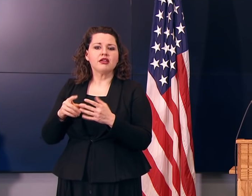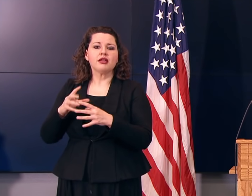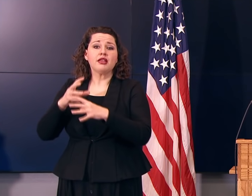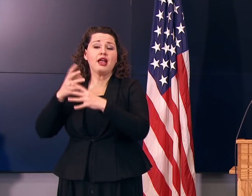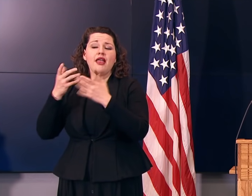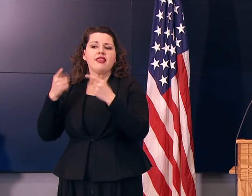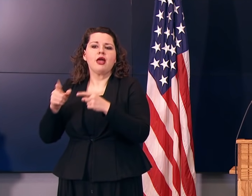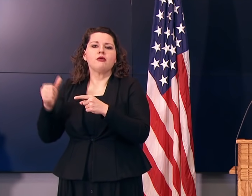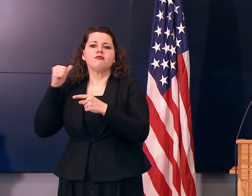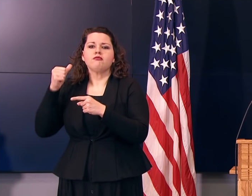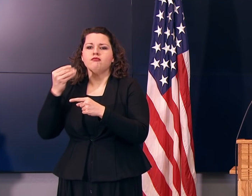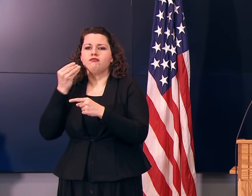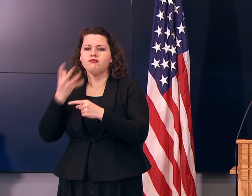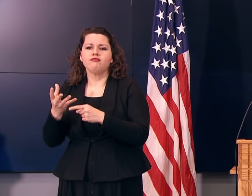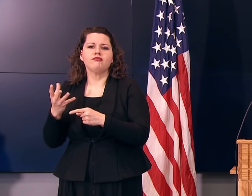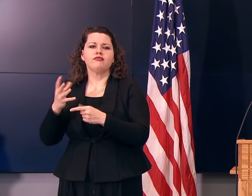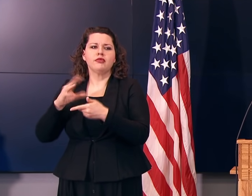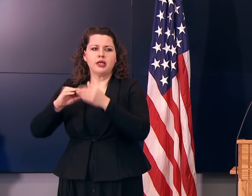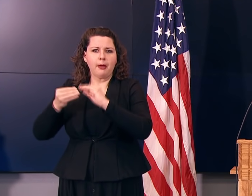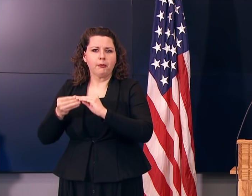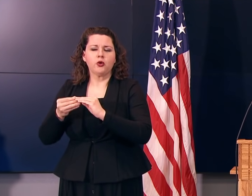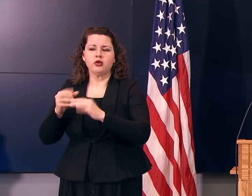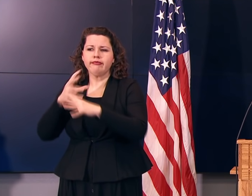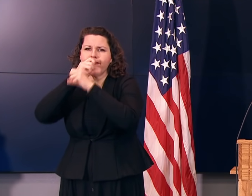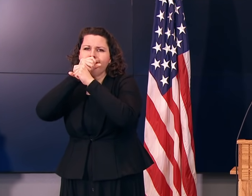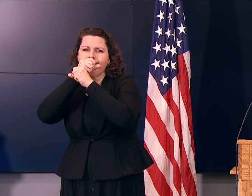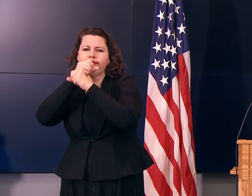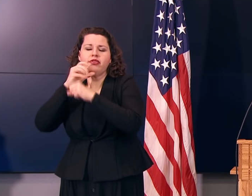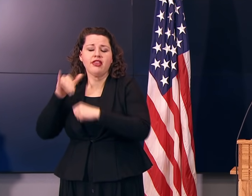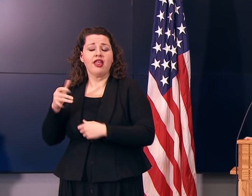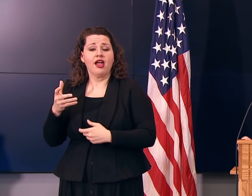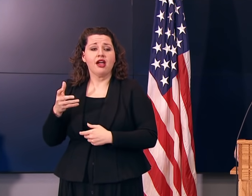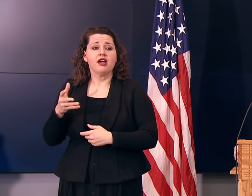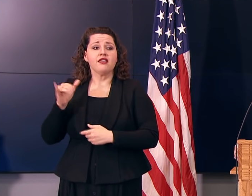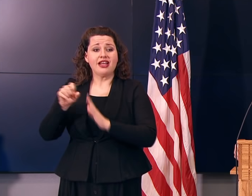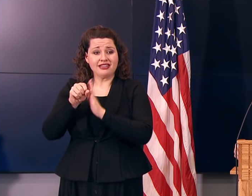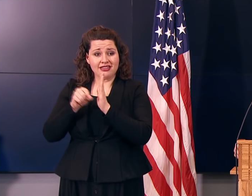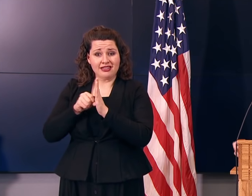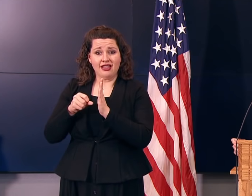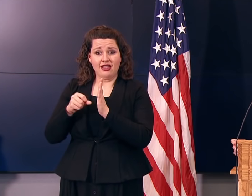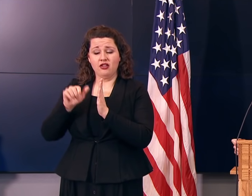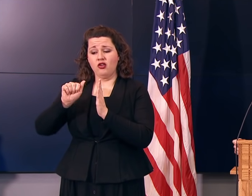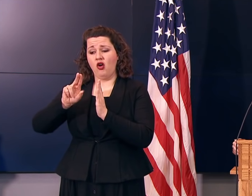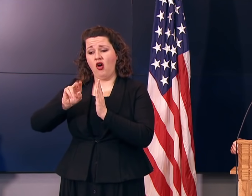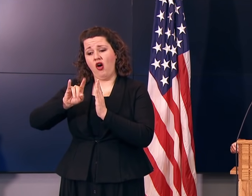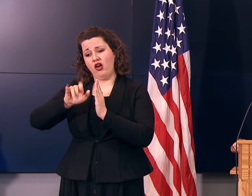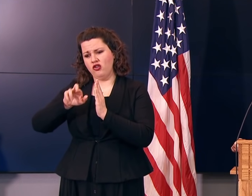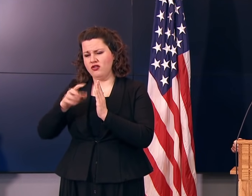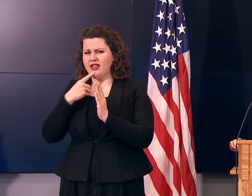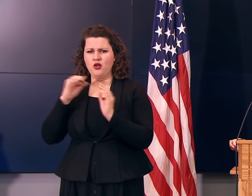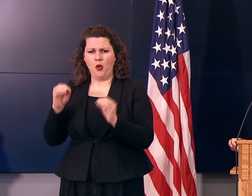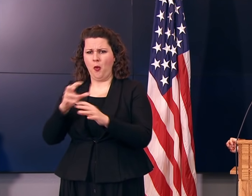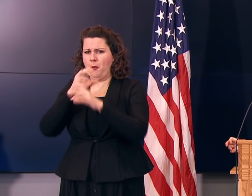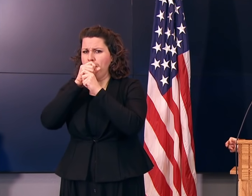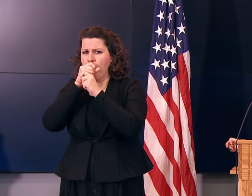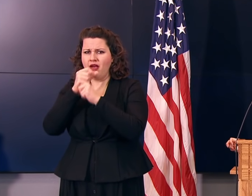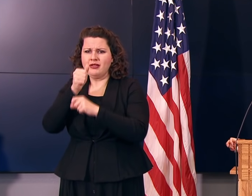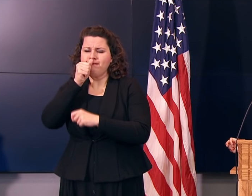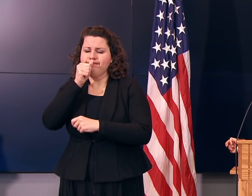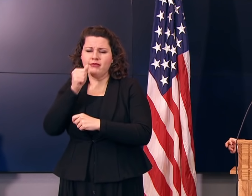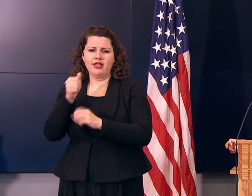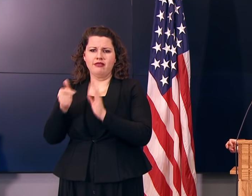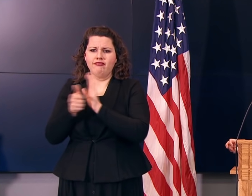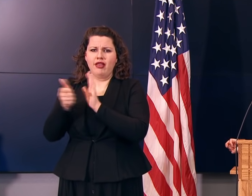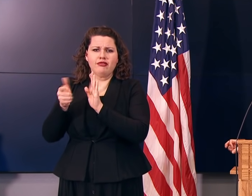to release raw infection numbers. The number of attorneys, including the state auditor, have said there's no privacy violation by releasing